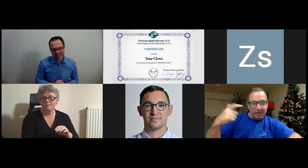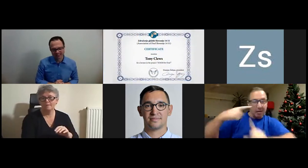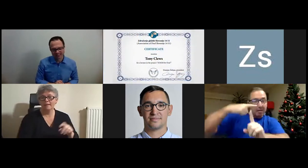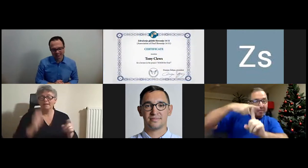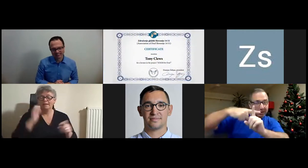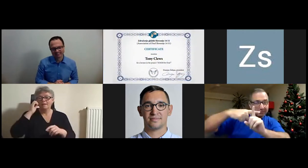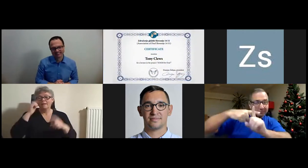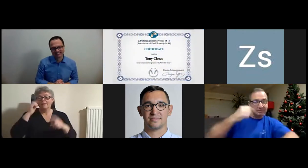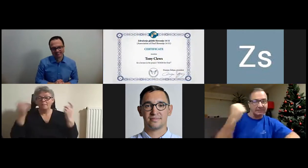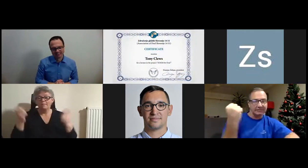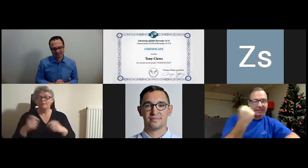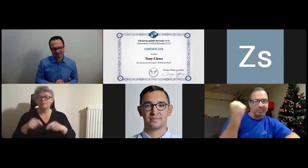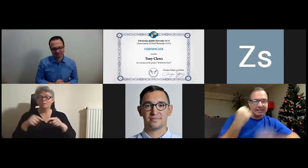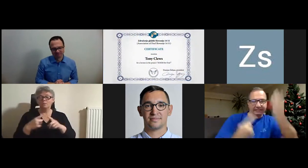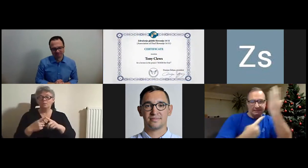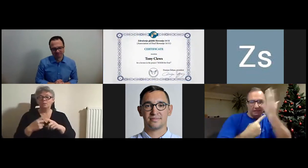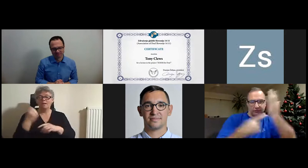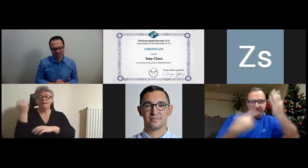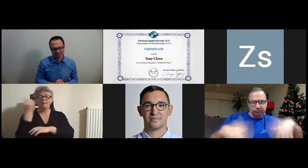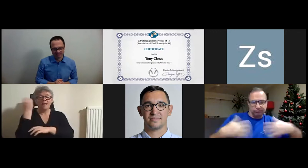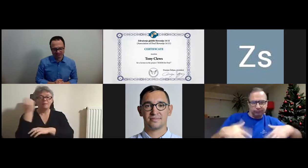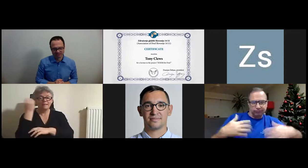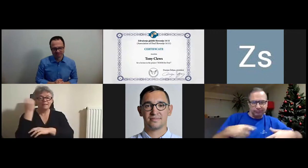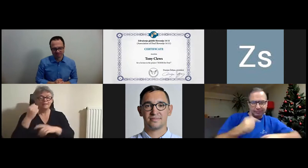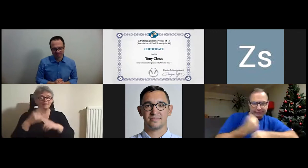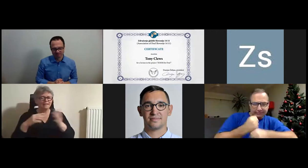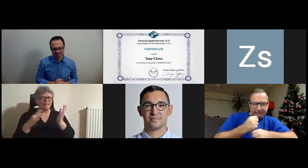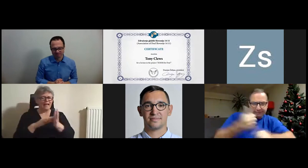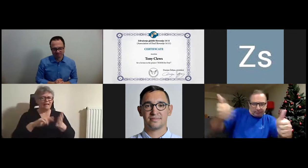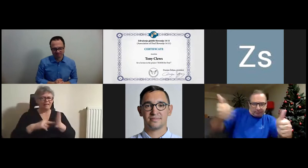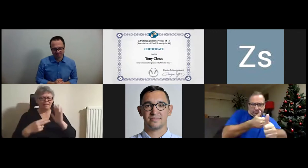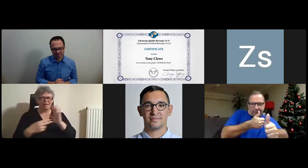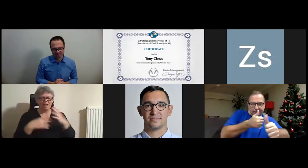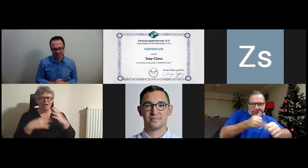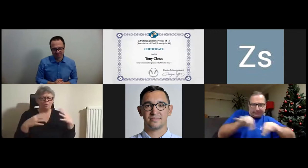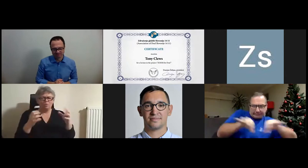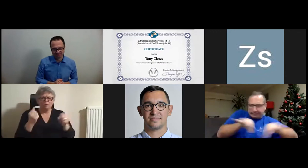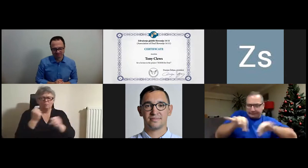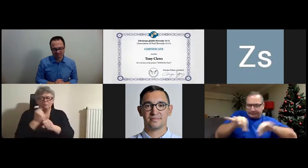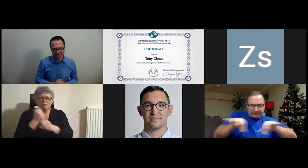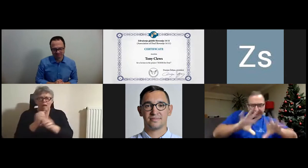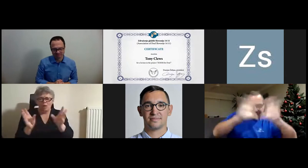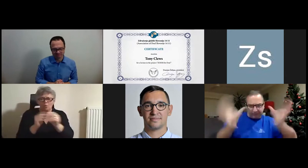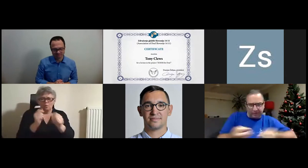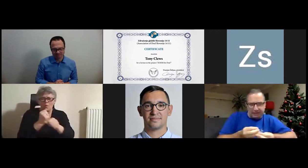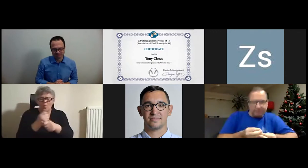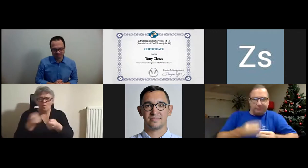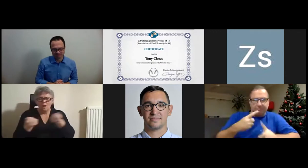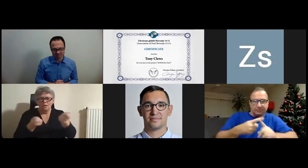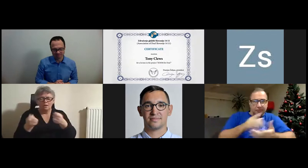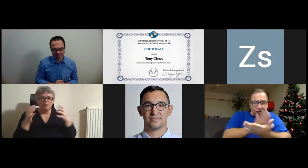I just want to say thank you to Dami and to Dami doing the technical work. What an amazing